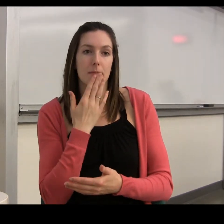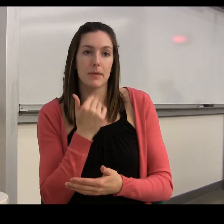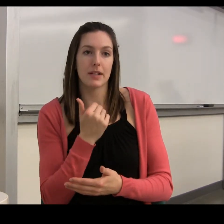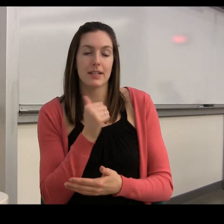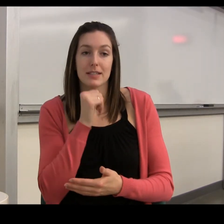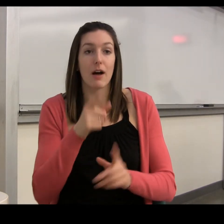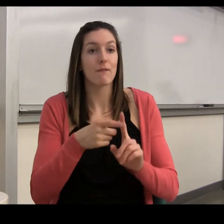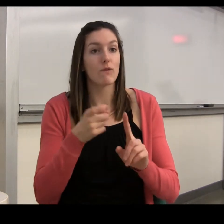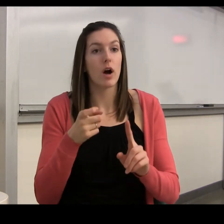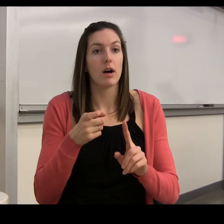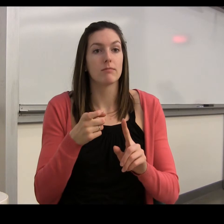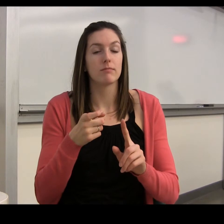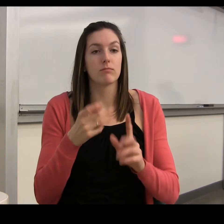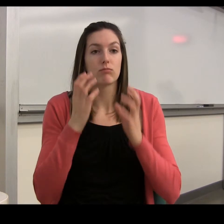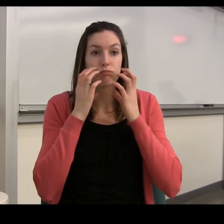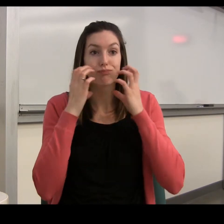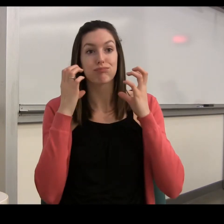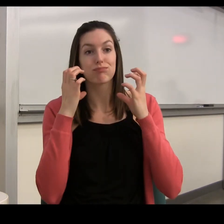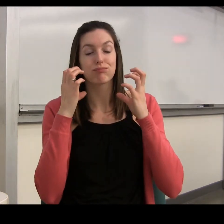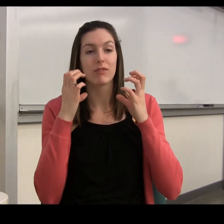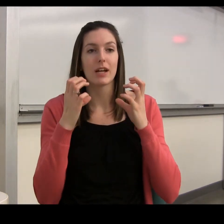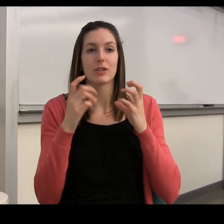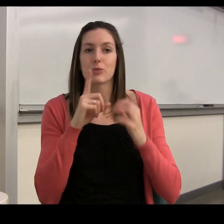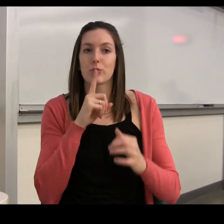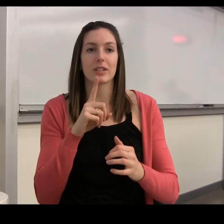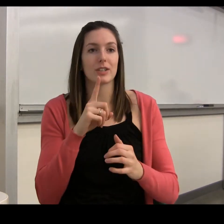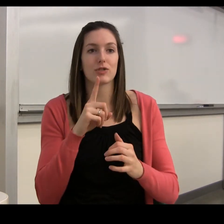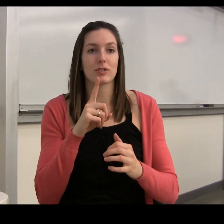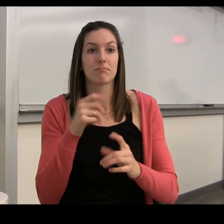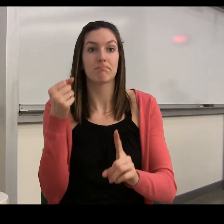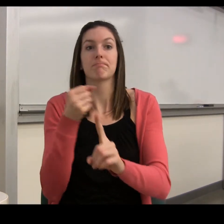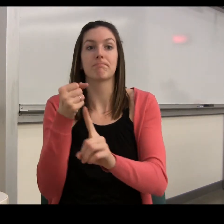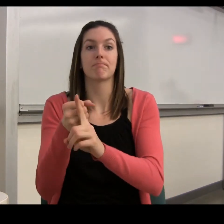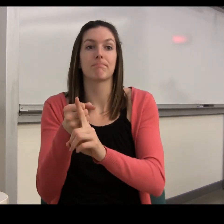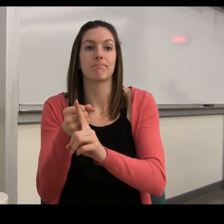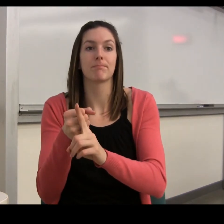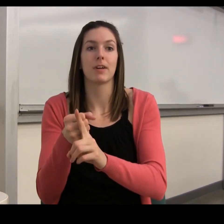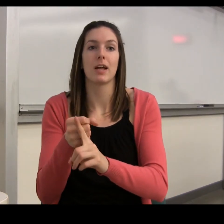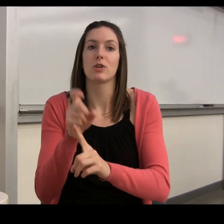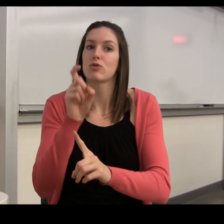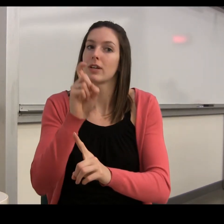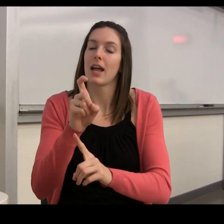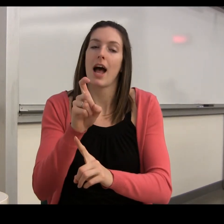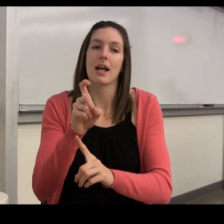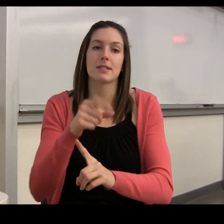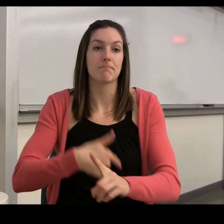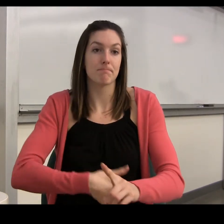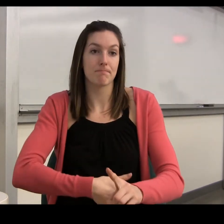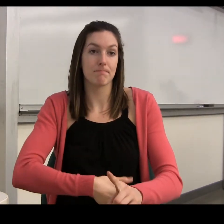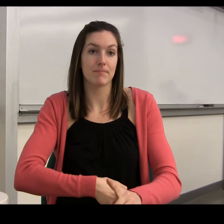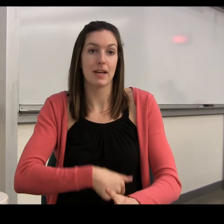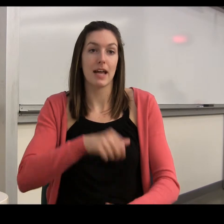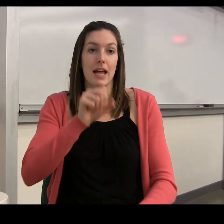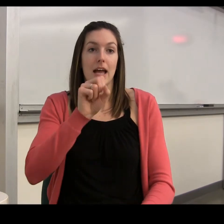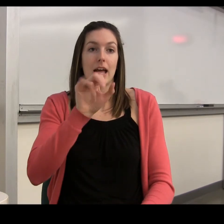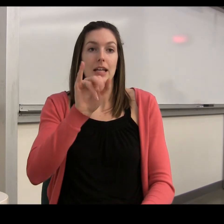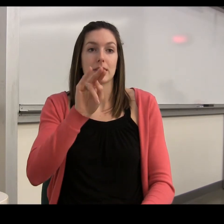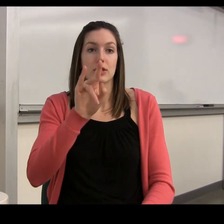or things like that. And she has refused to take her insulin. She's been in and out of the hospital now. She's